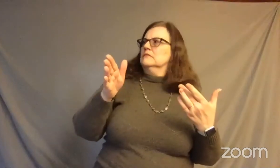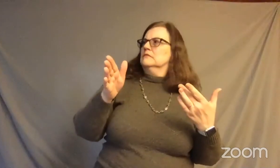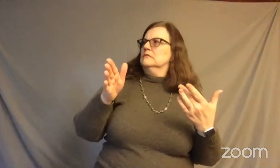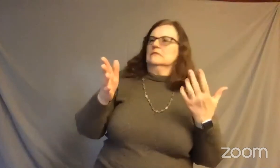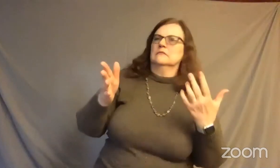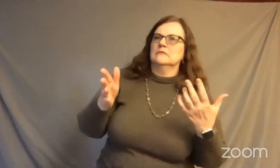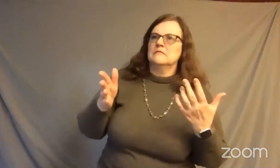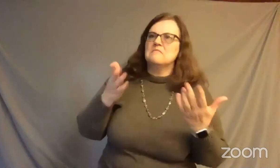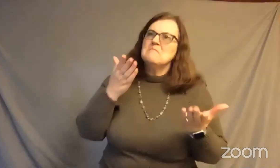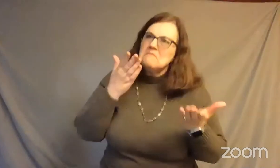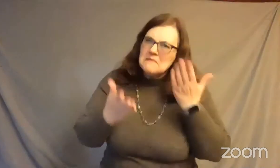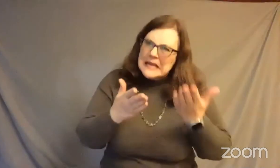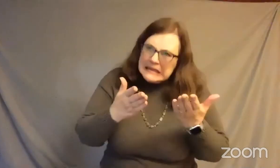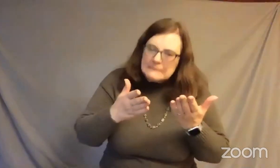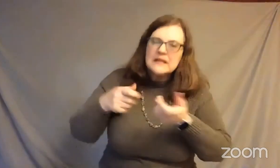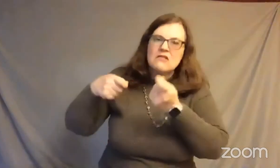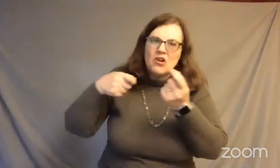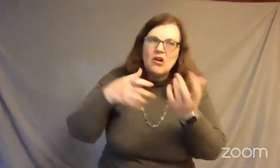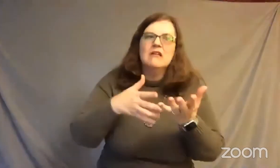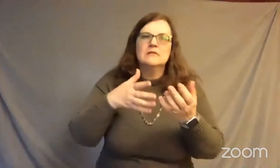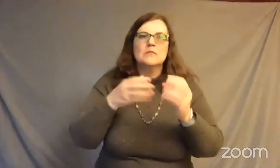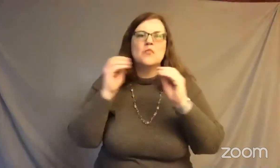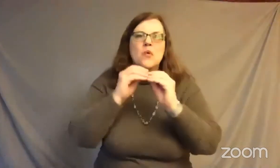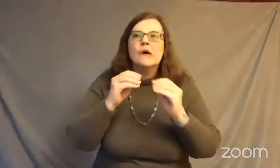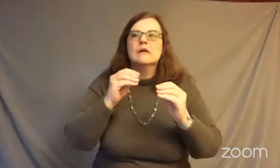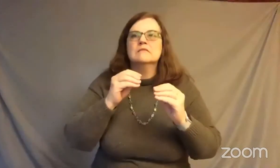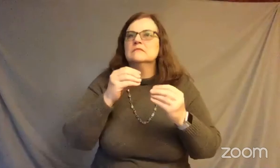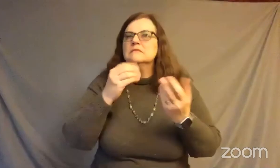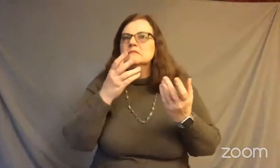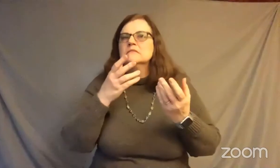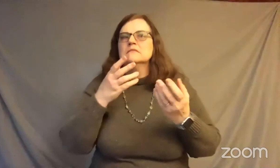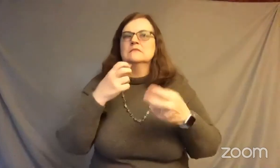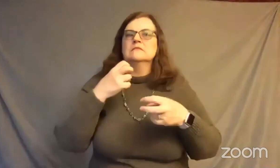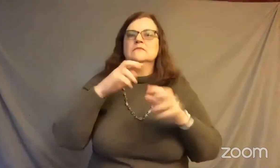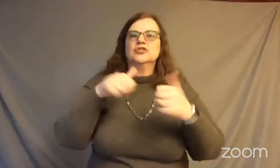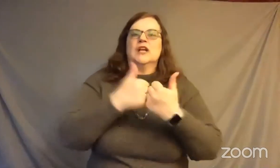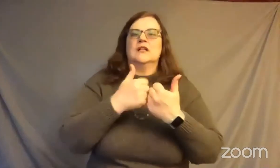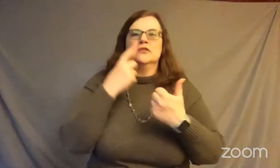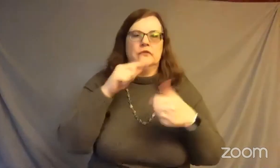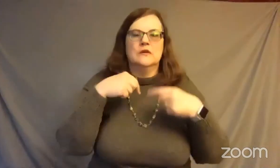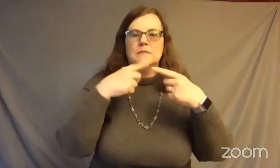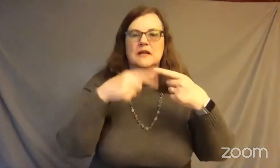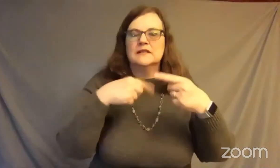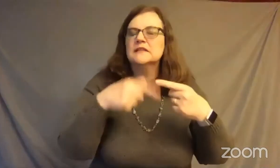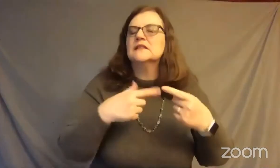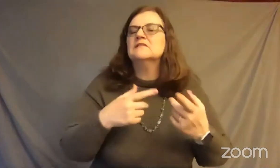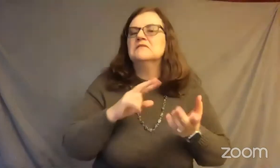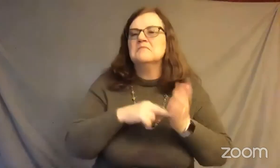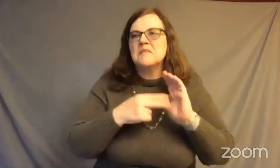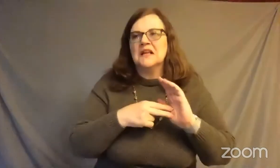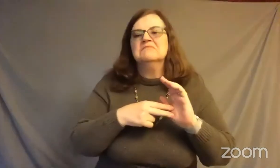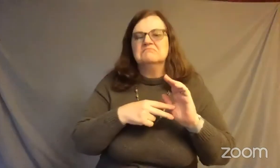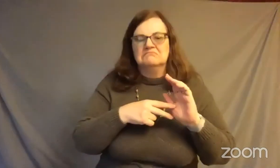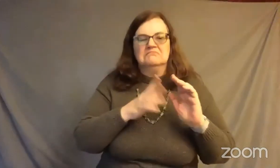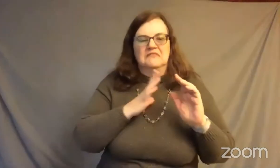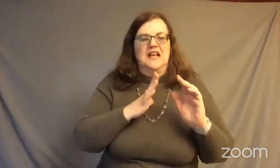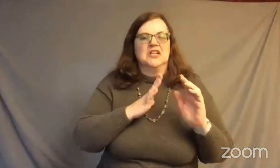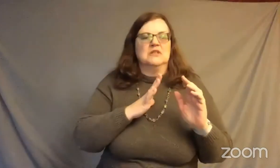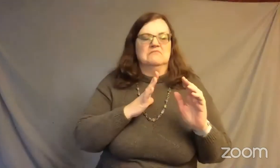So maybe there is something that occurs where if in the ordinary position, a piece of information could be missed, in having